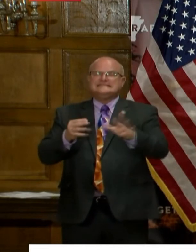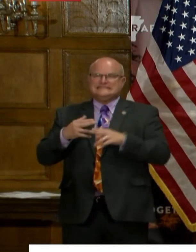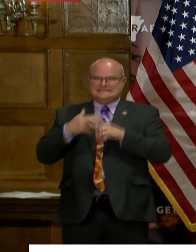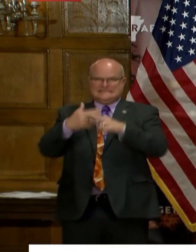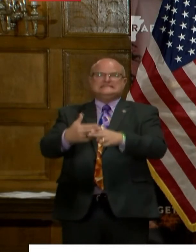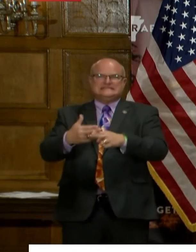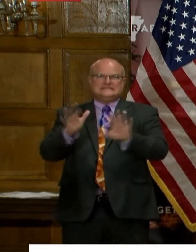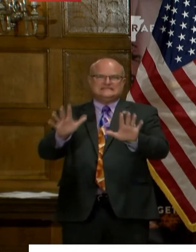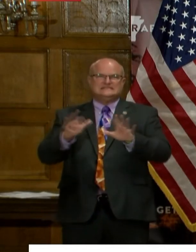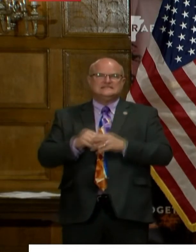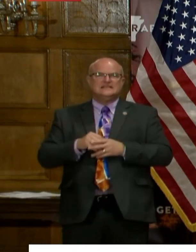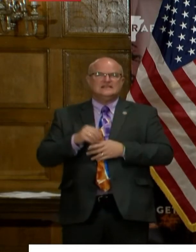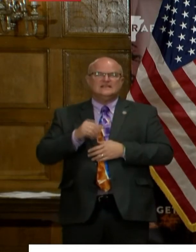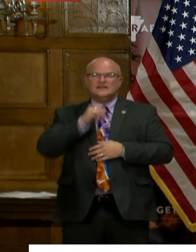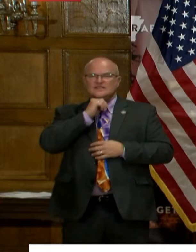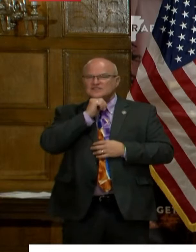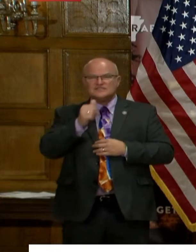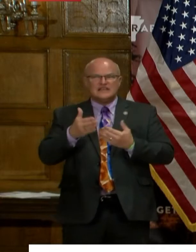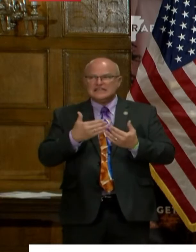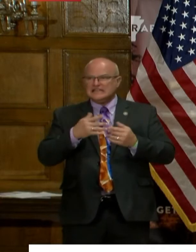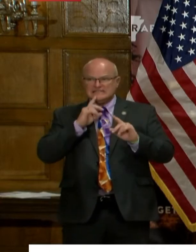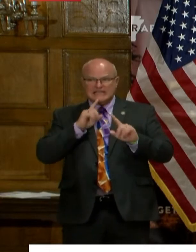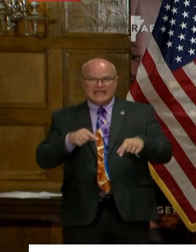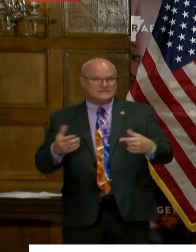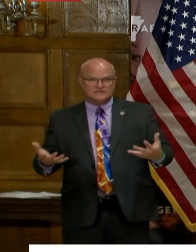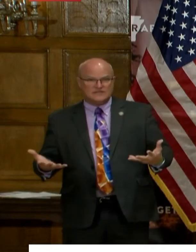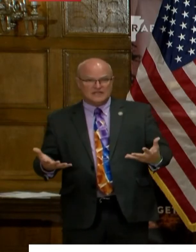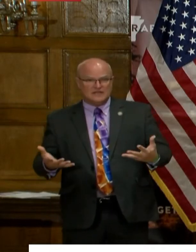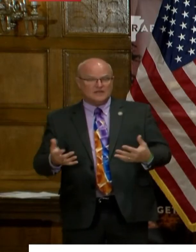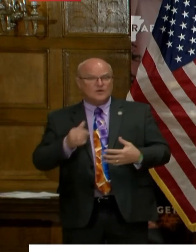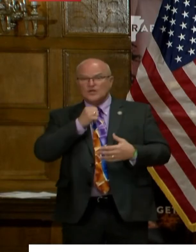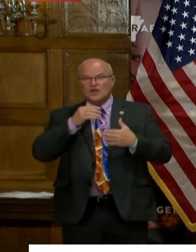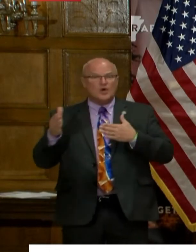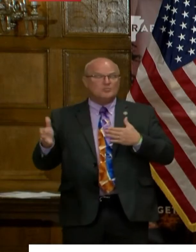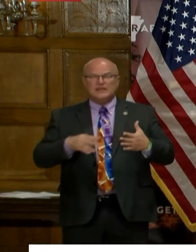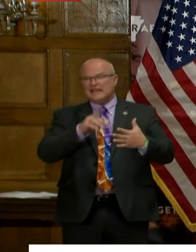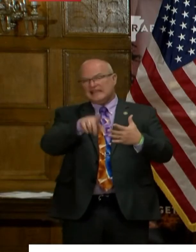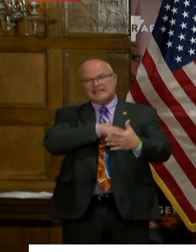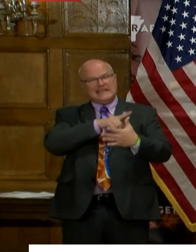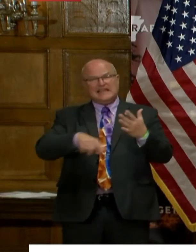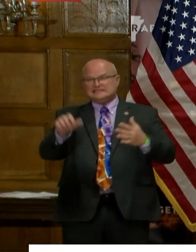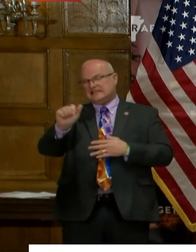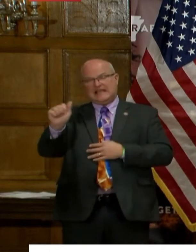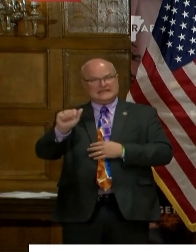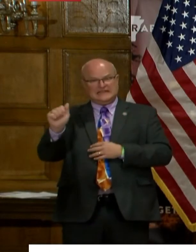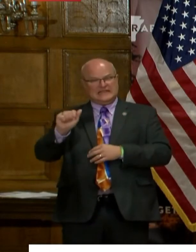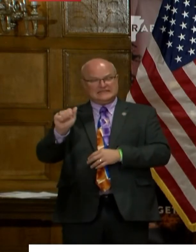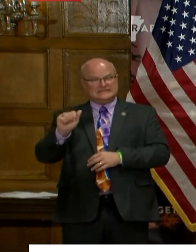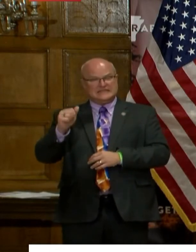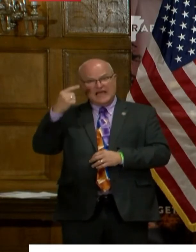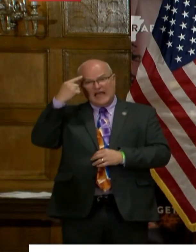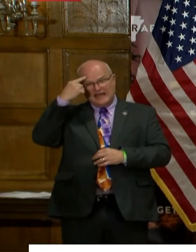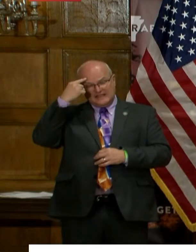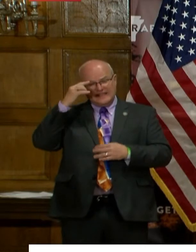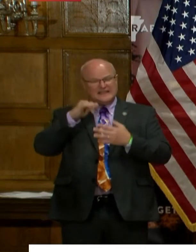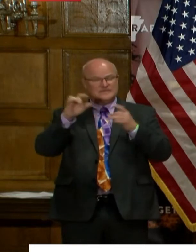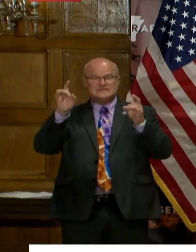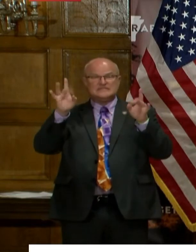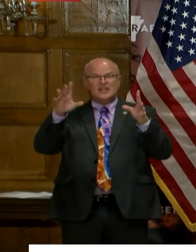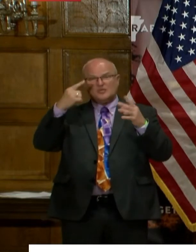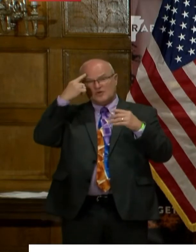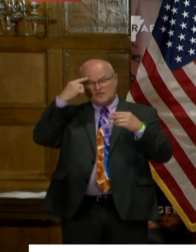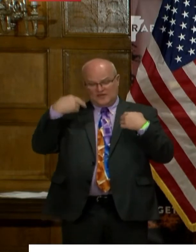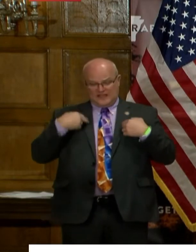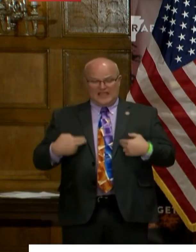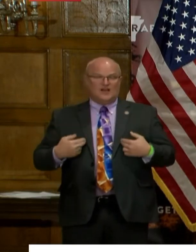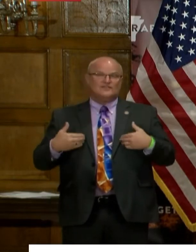to. And there's not an easy answer there. We don't plan on canceling athletics. I think that would be terrible for the